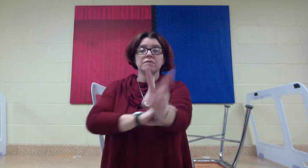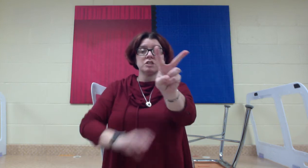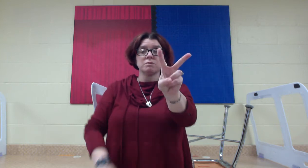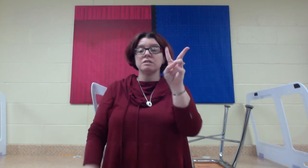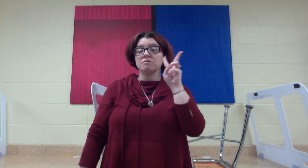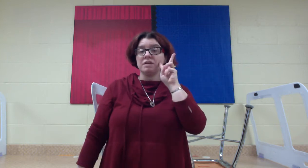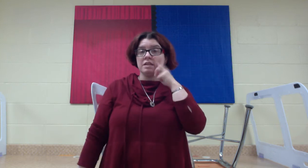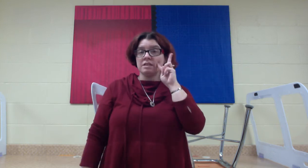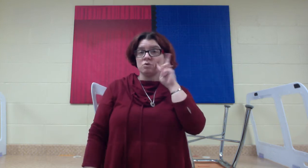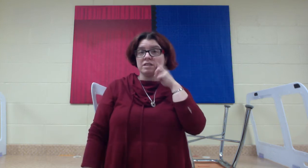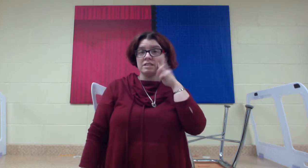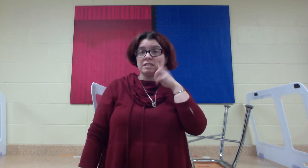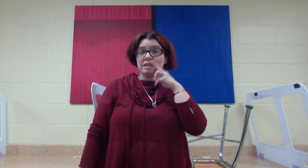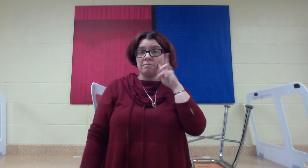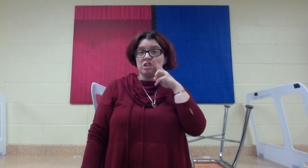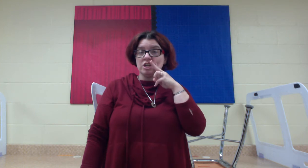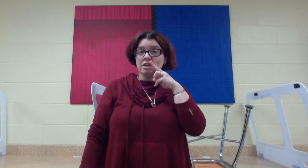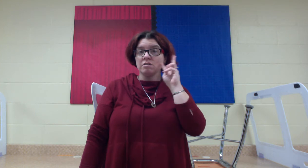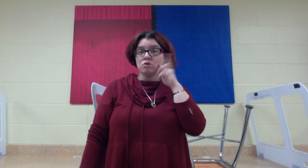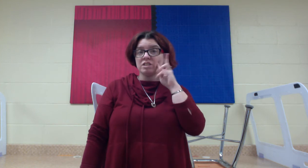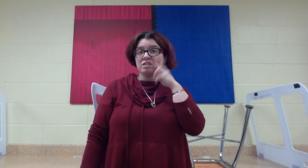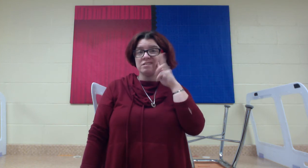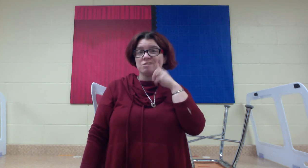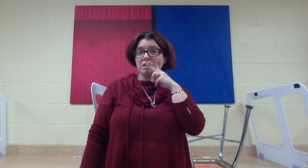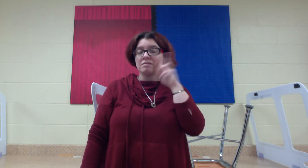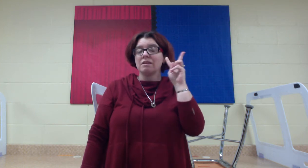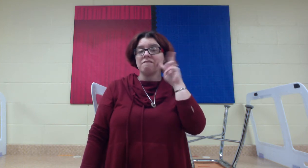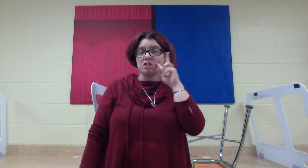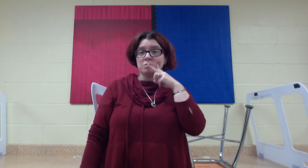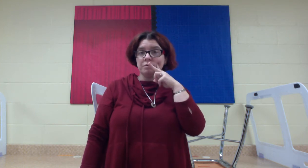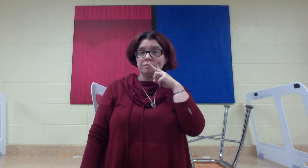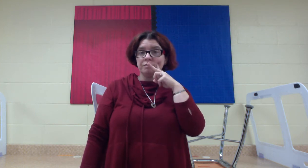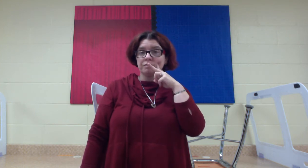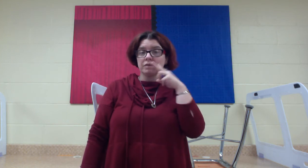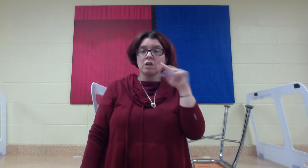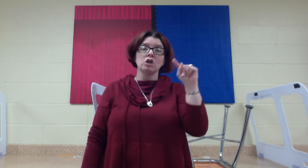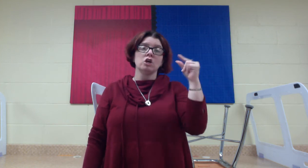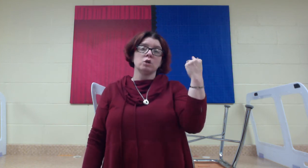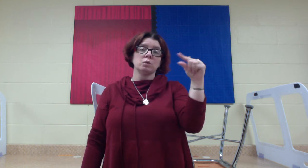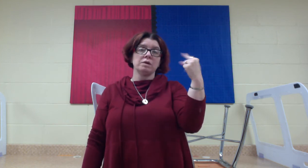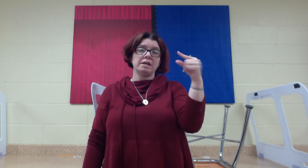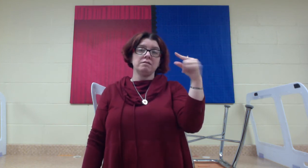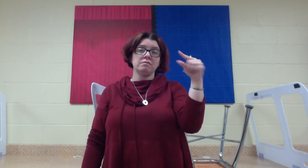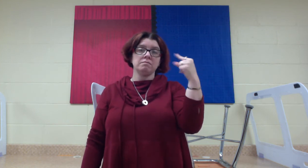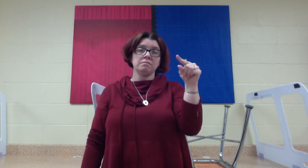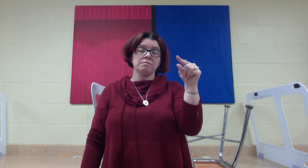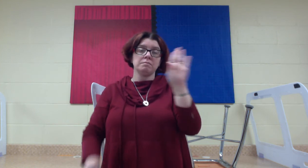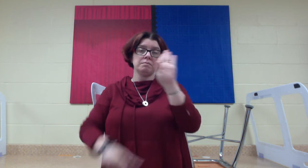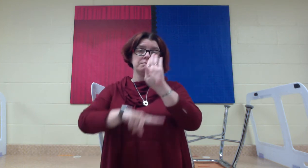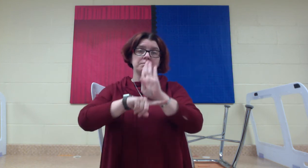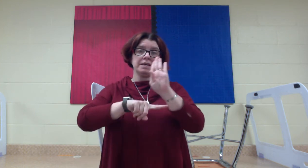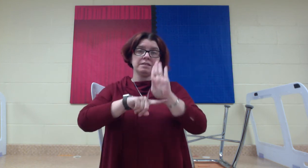vegetables is a V that twists in my cheek. Twists twice. Vegetable. Green. Beans.